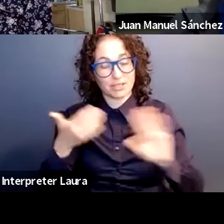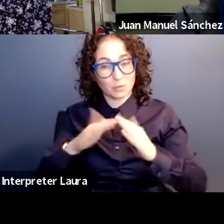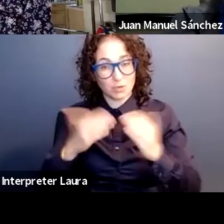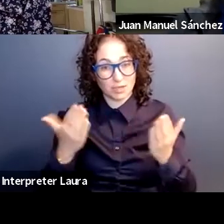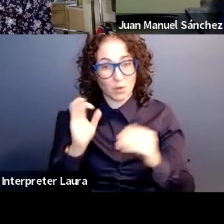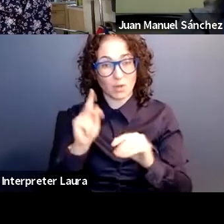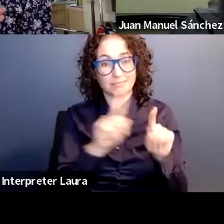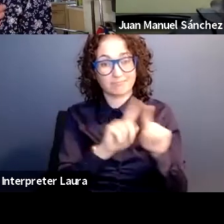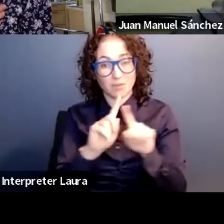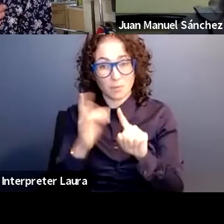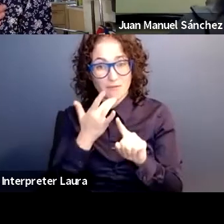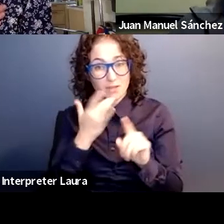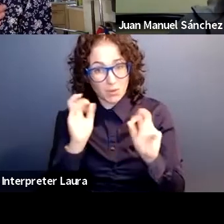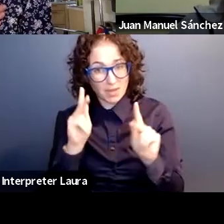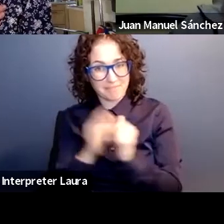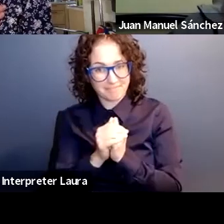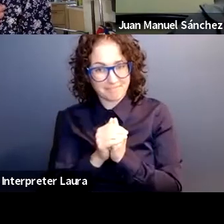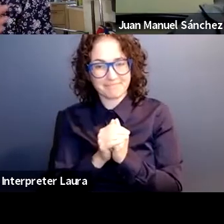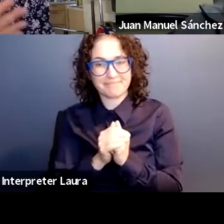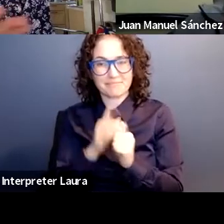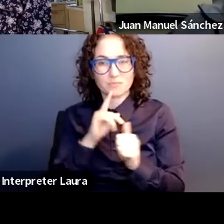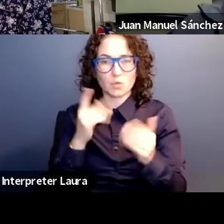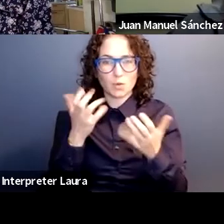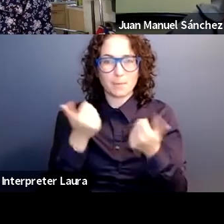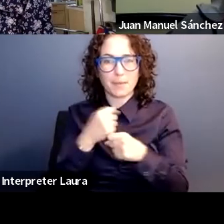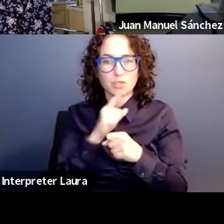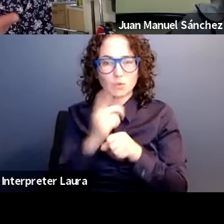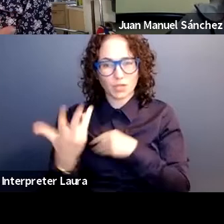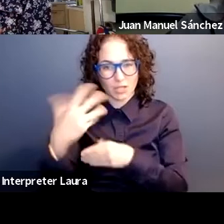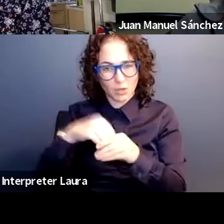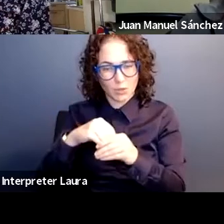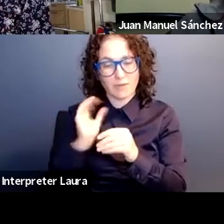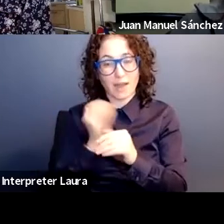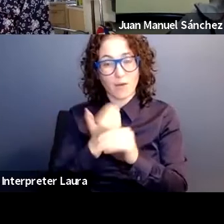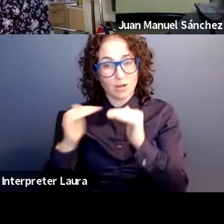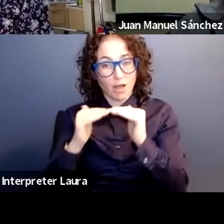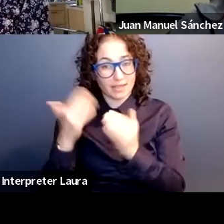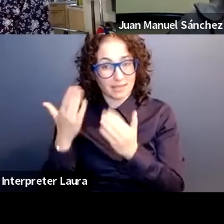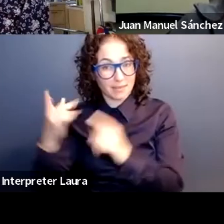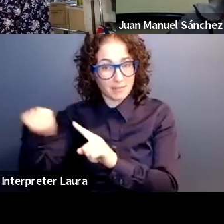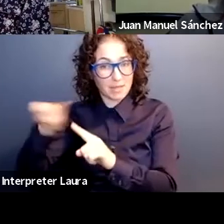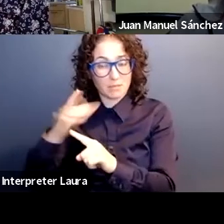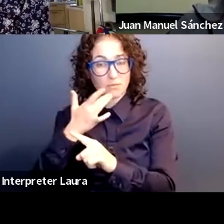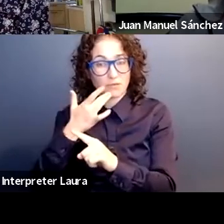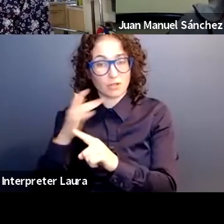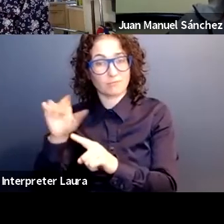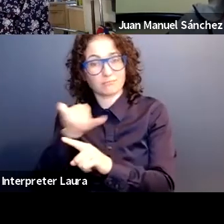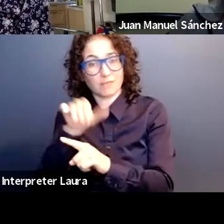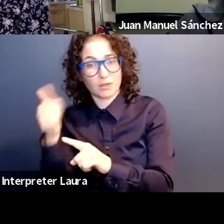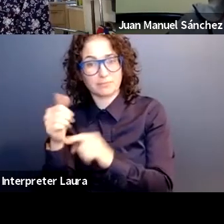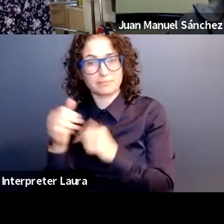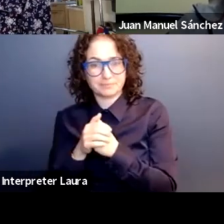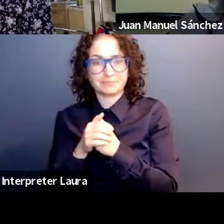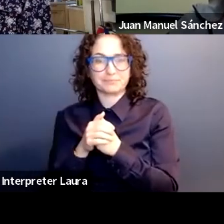different preferences. So we're just trying to be inclusive of colleagues who may have additional preferences on those